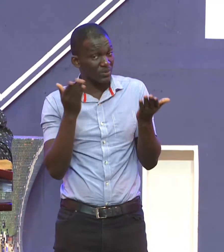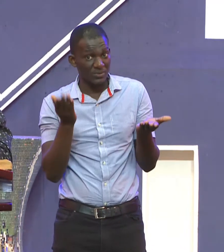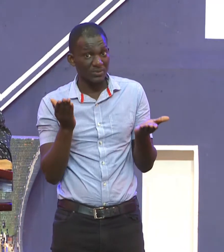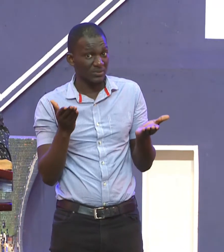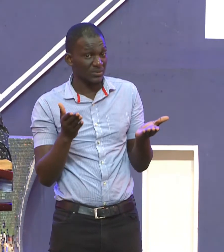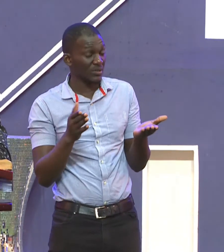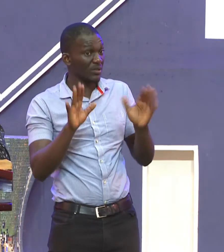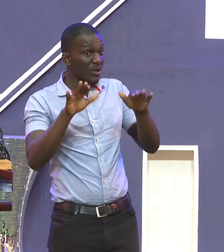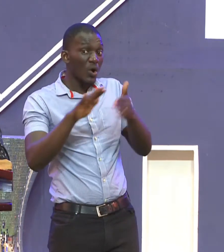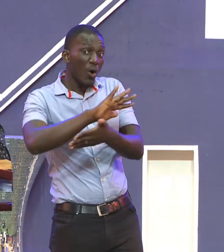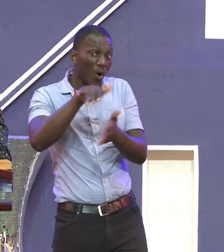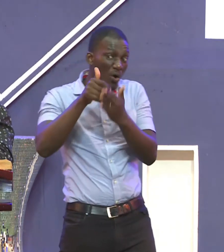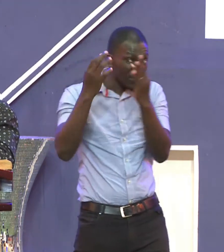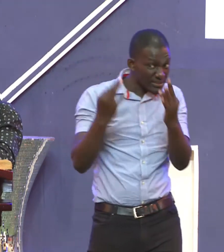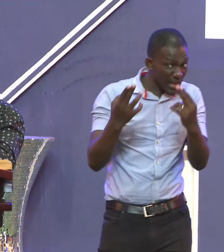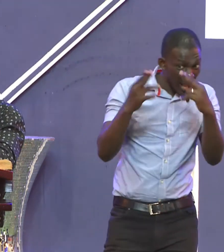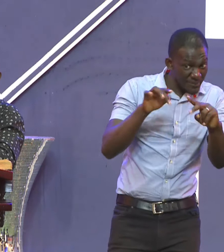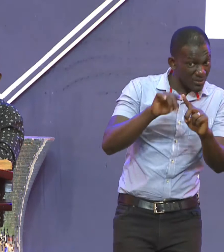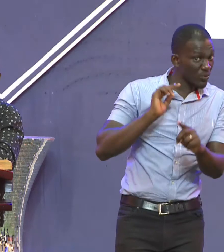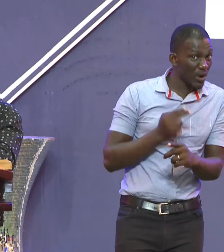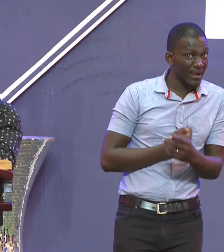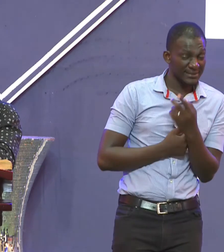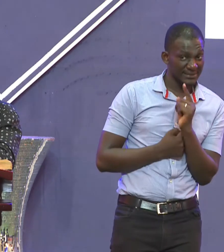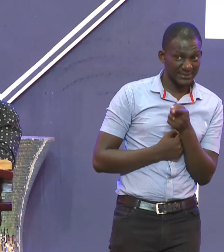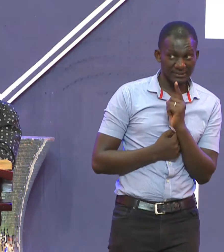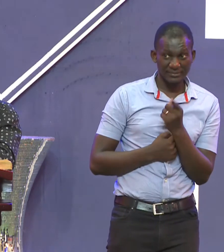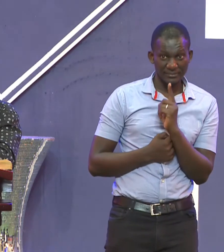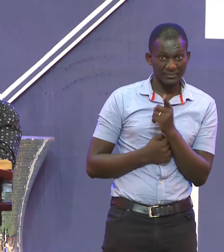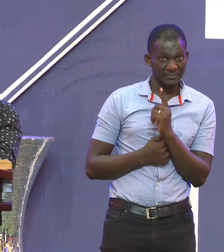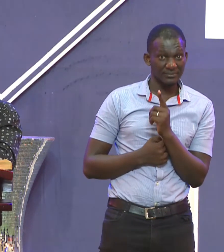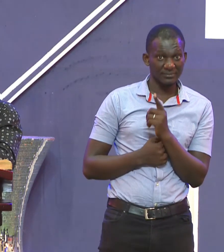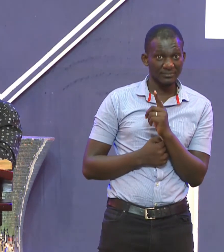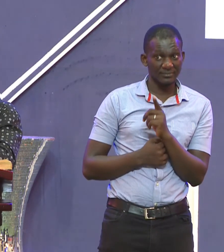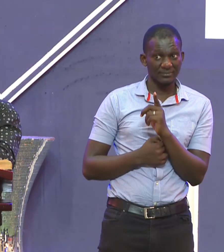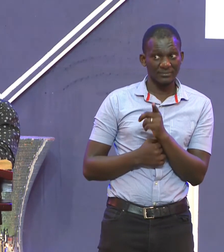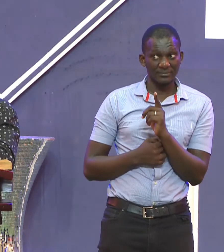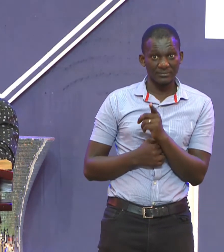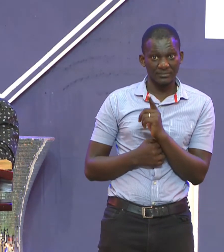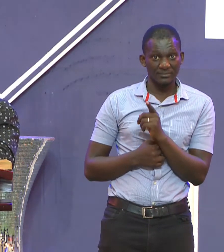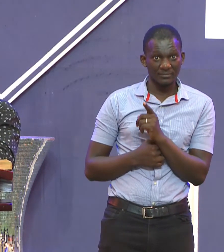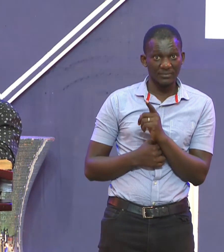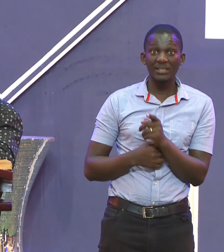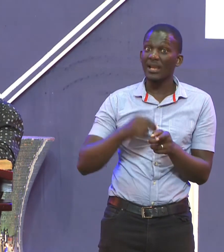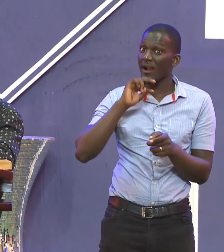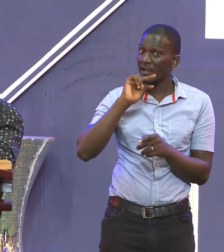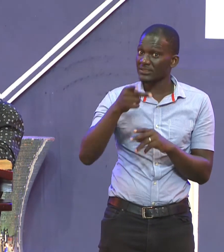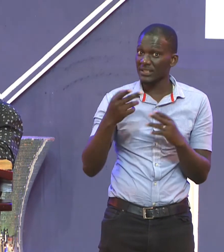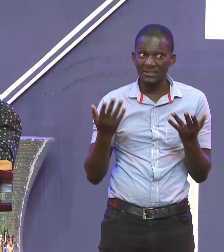you know binobyo ne bitubadde ko whatever that has happened to us echo kudam